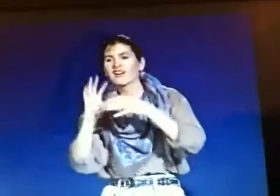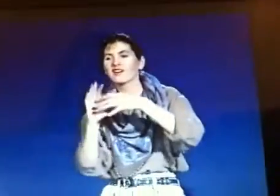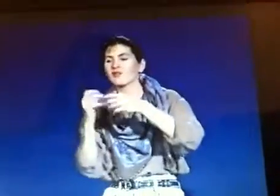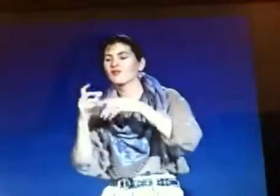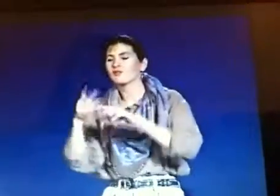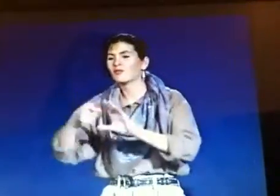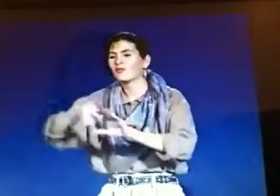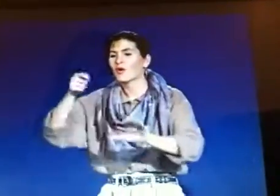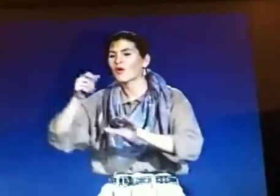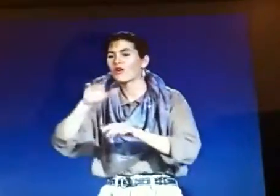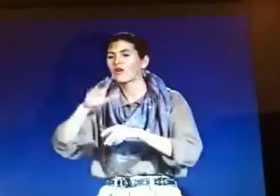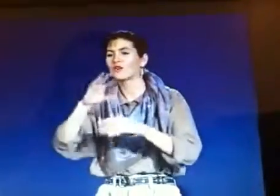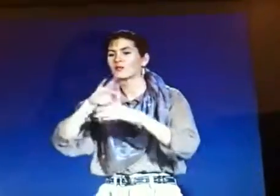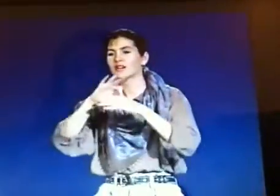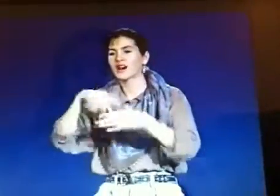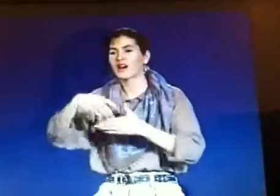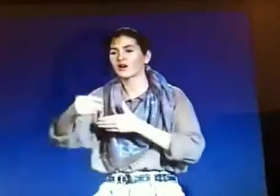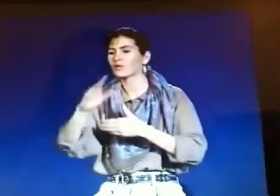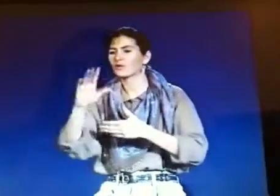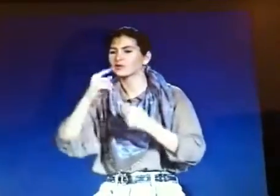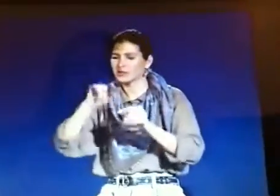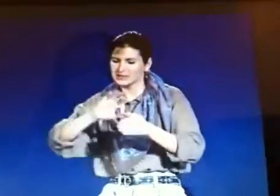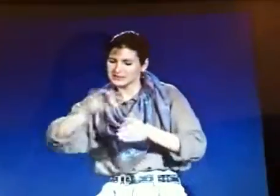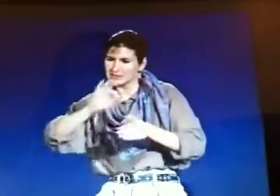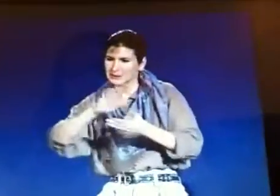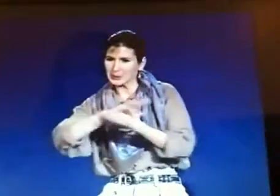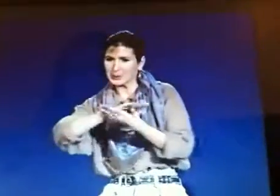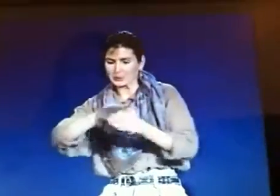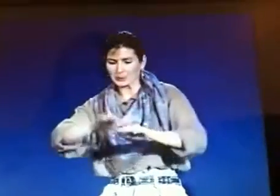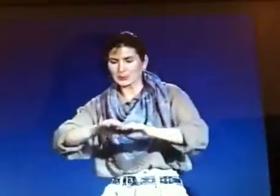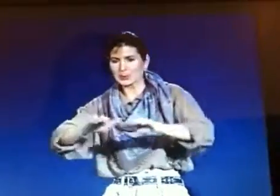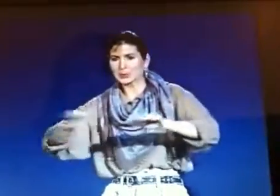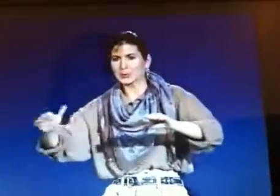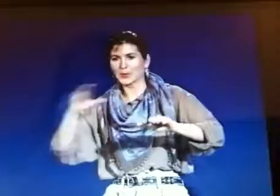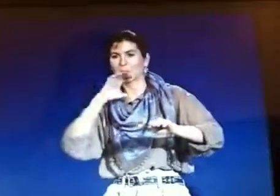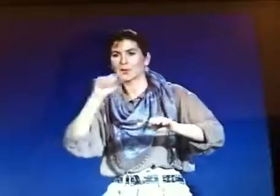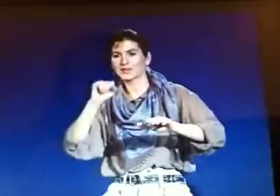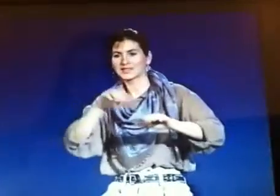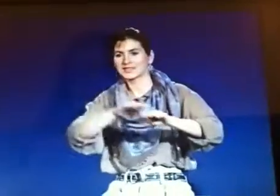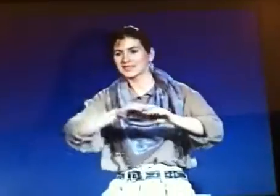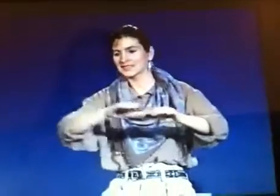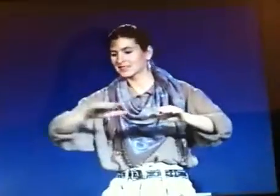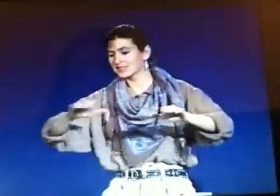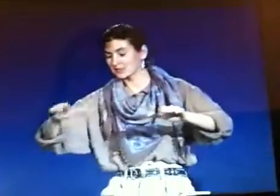So I prefer to sew the fish shut, to preserve the taste.